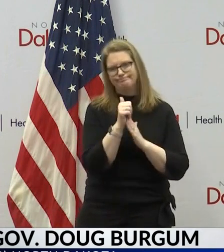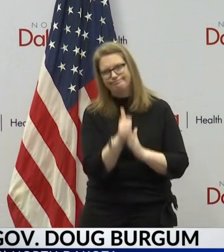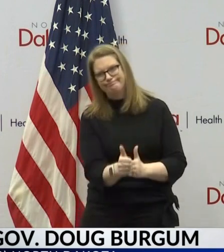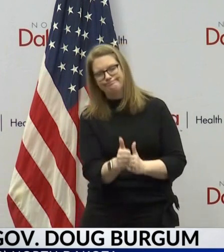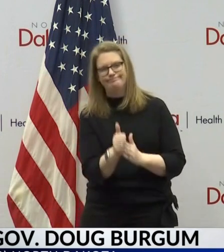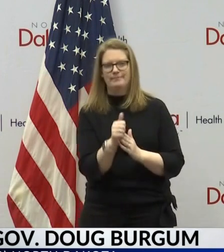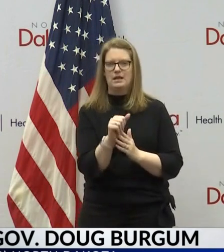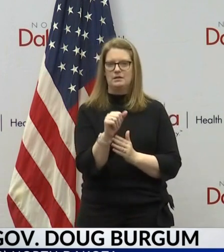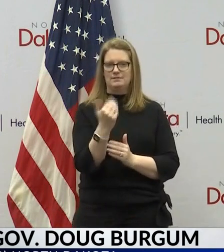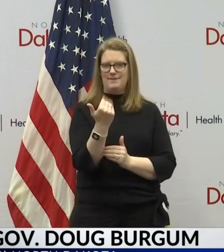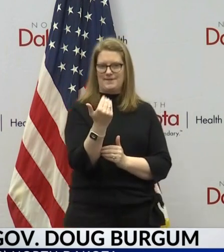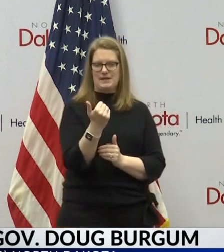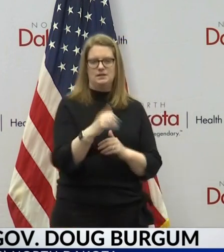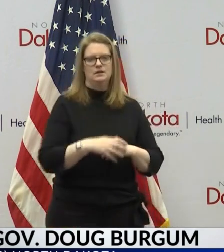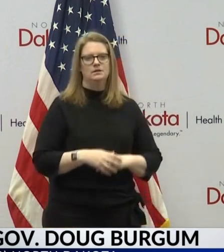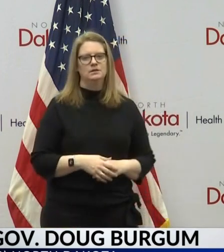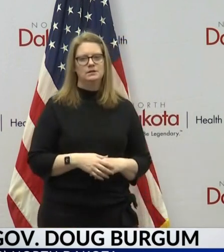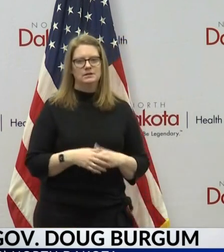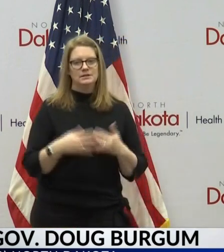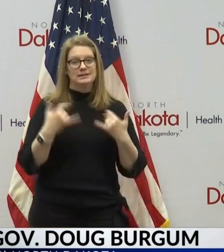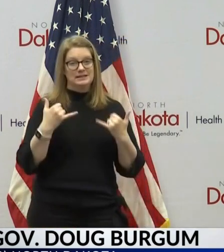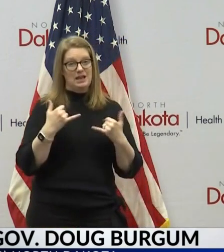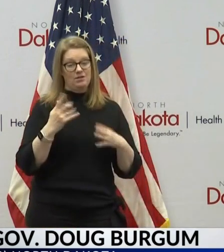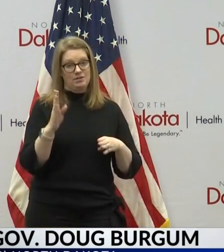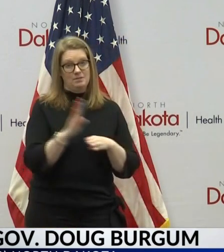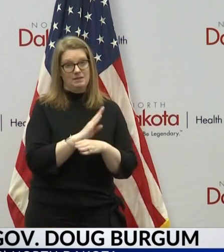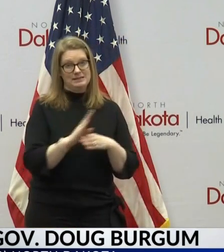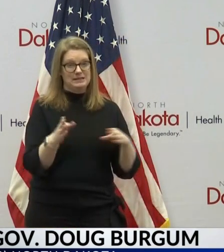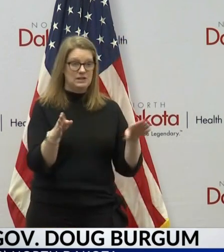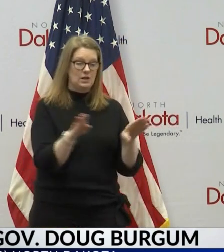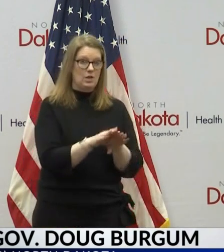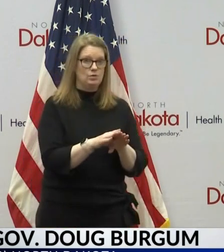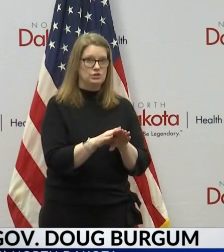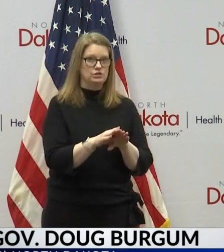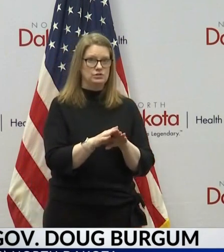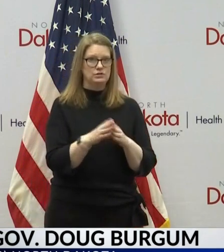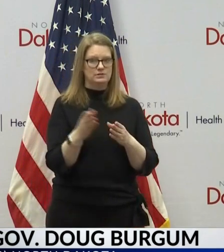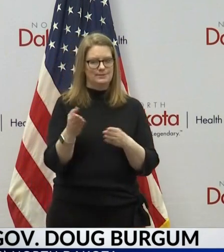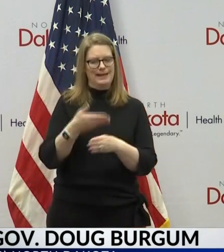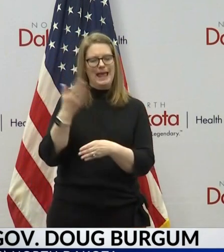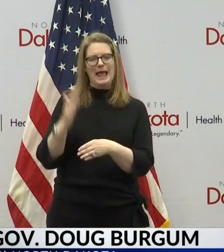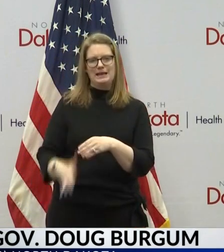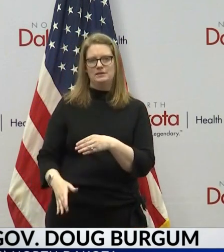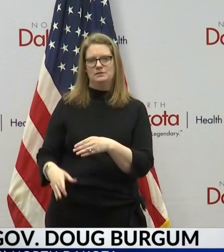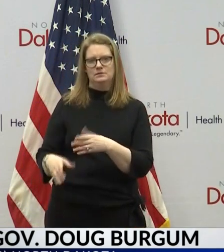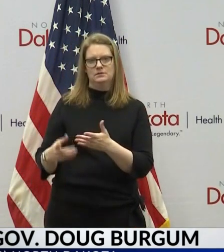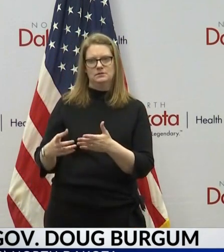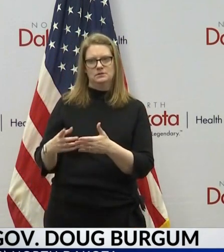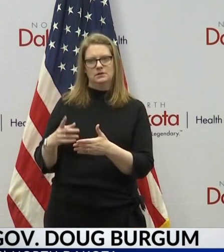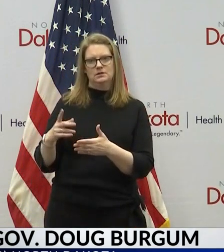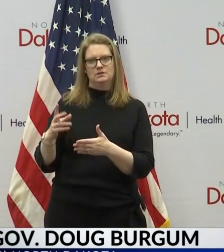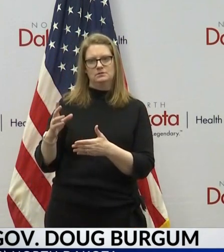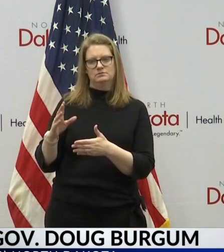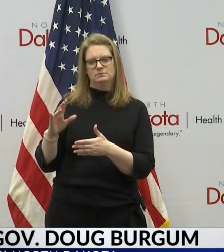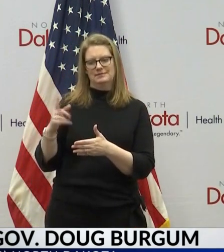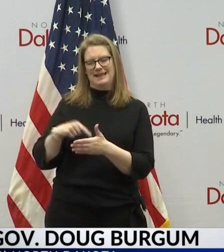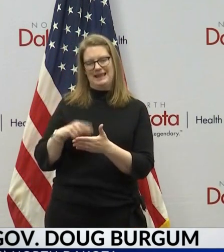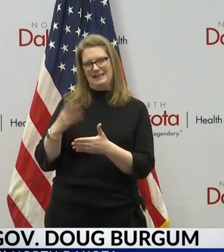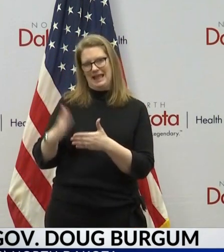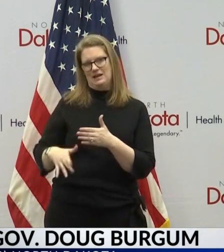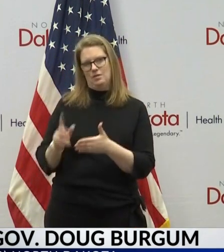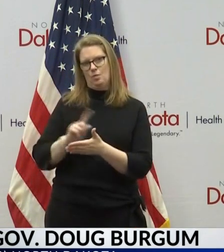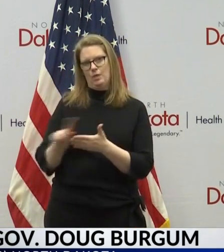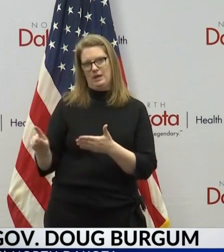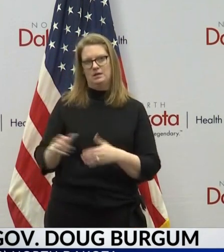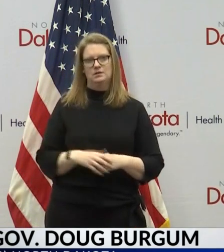aspect. Because right now, some of the business closures end a week from today under the current executive order. So by Wednesday, we would give